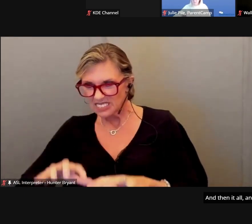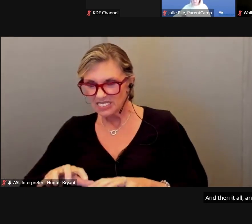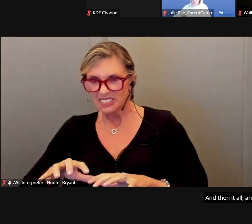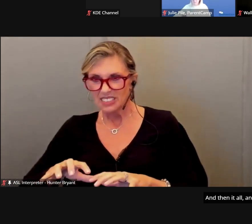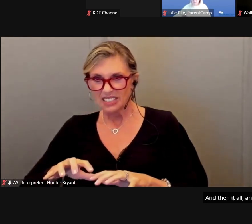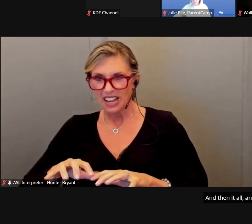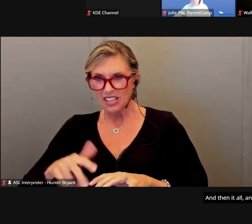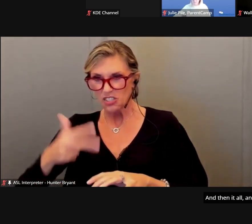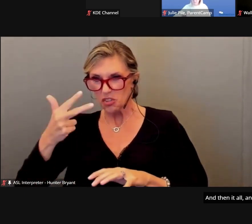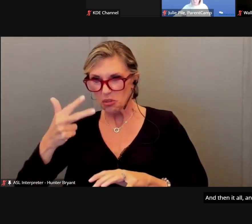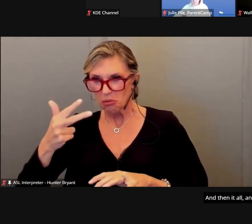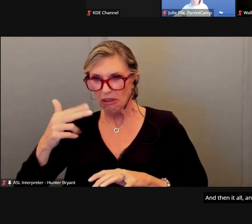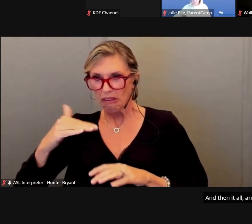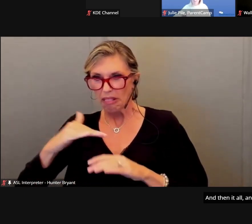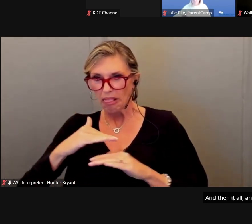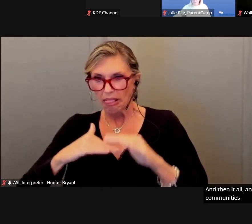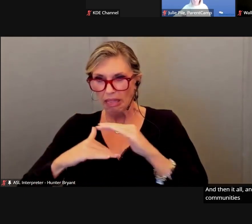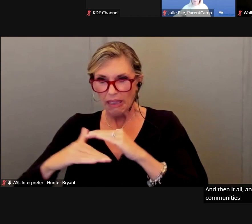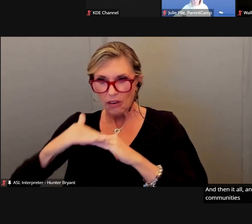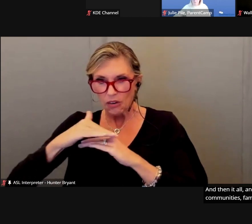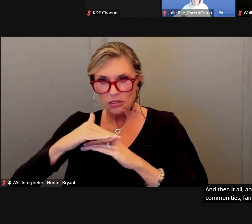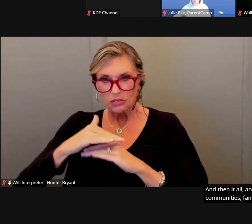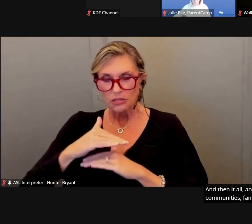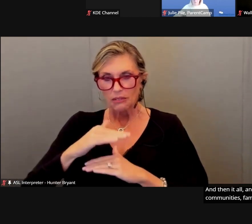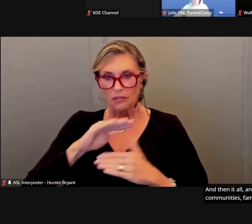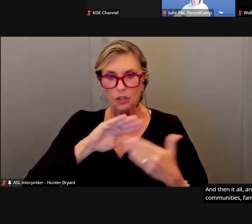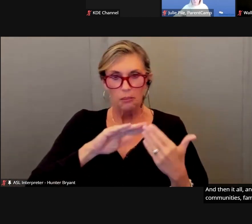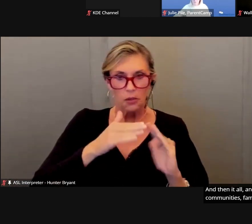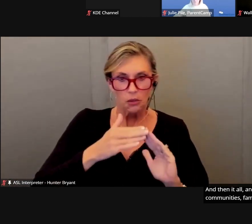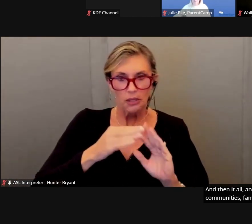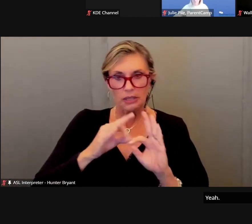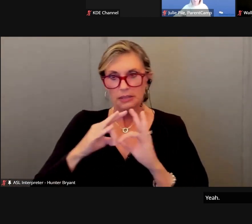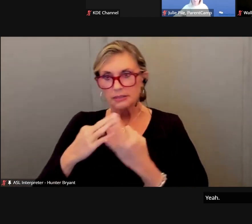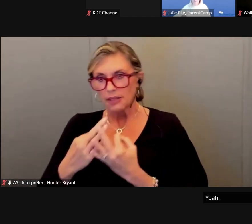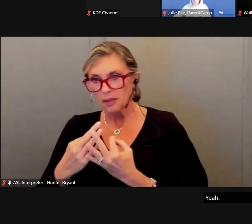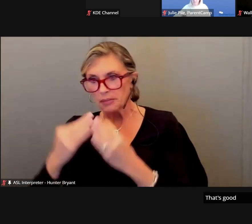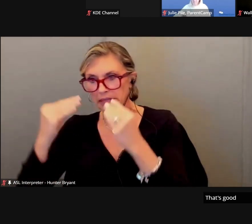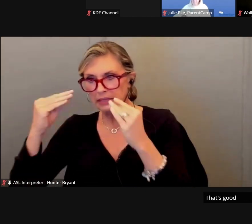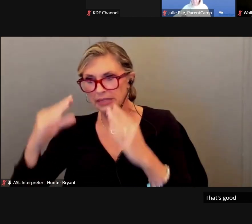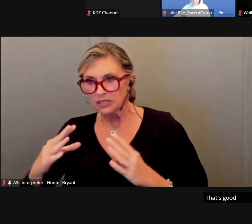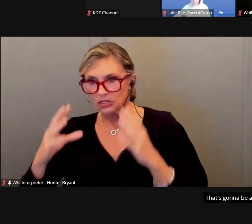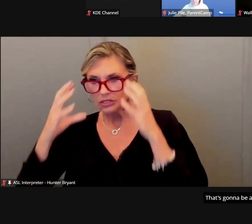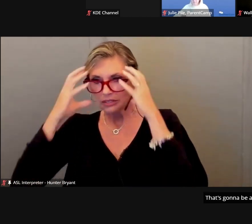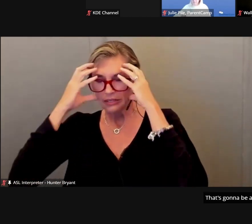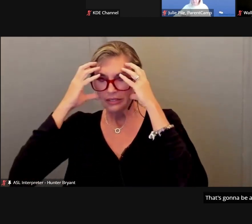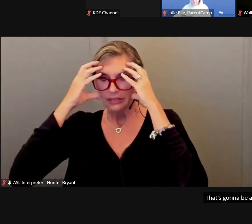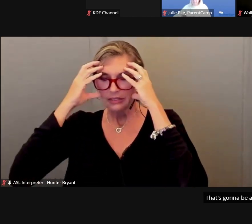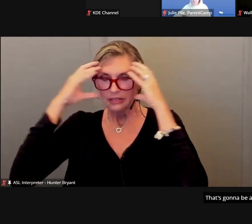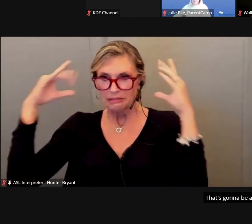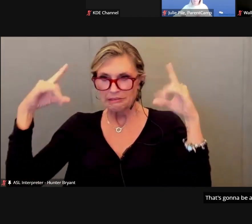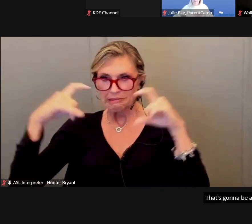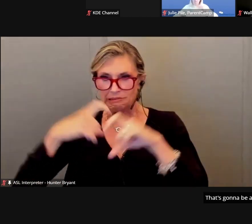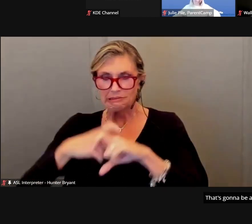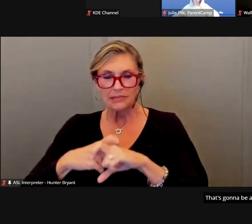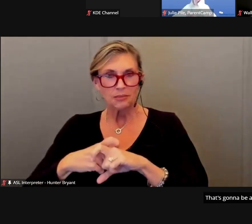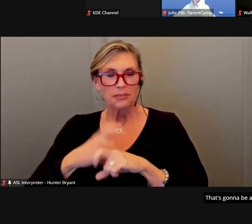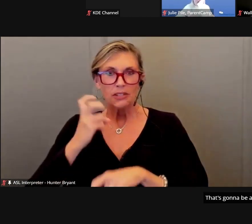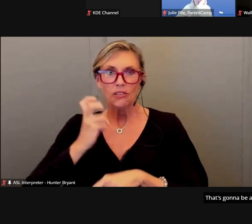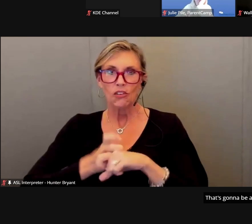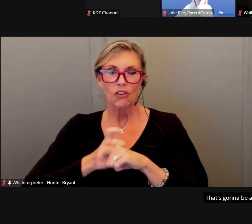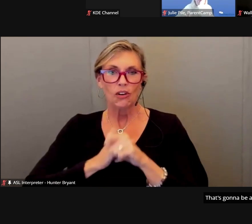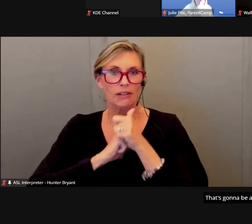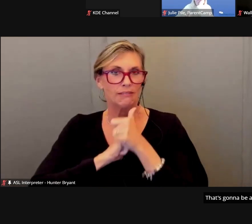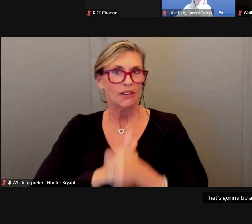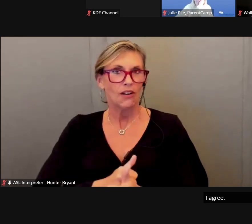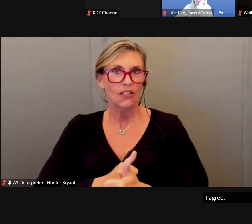of communities, families, and teachers. Yeah. That's going to be a hard map to follow. I